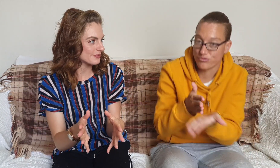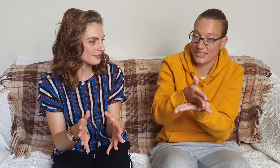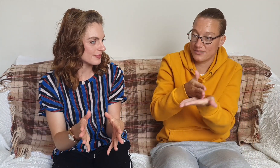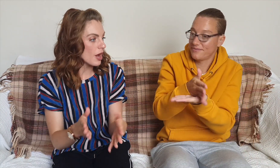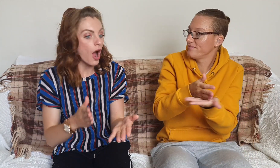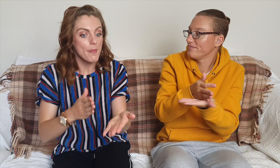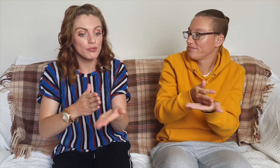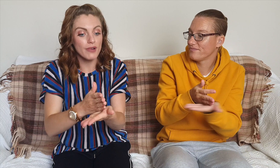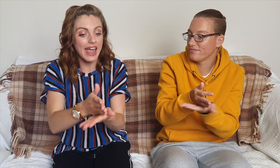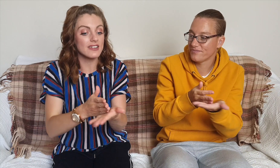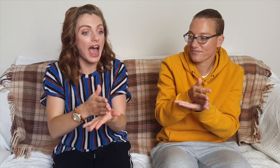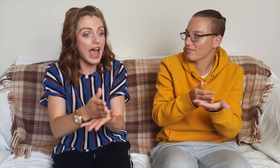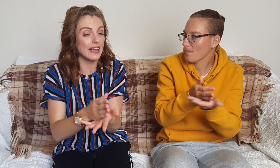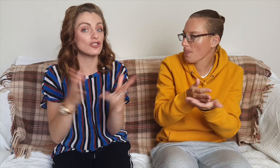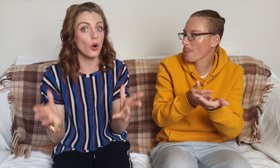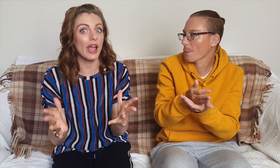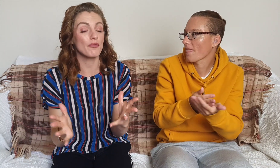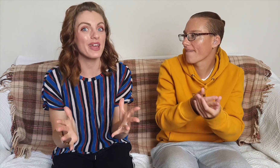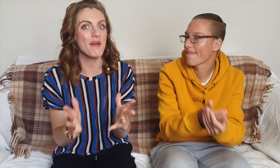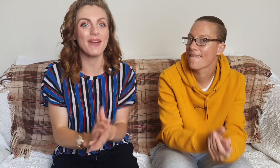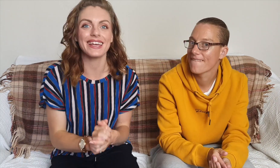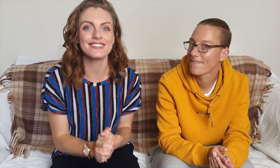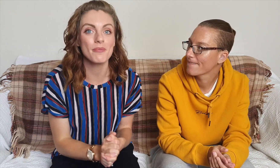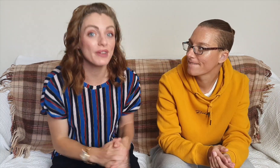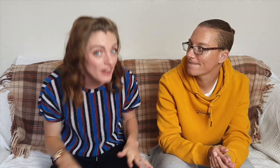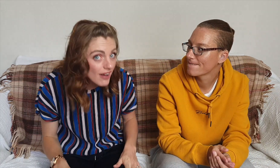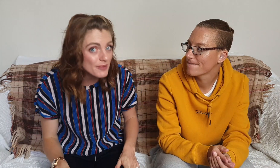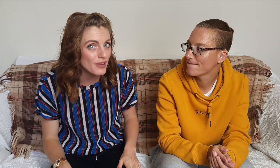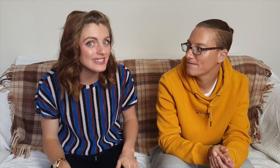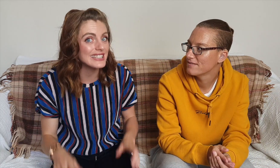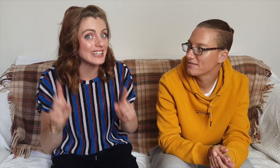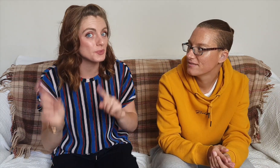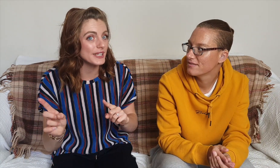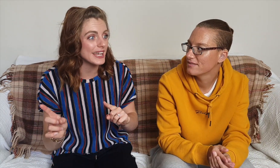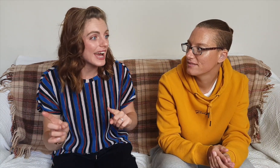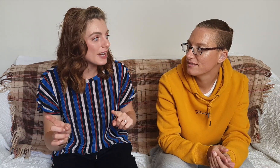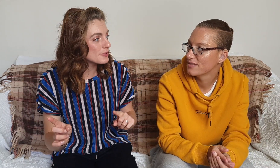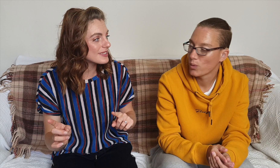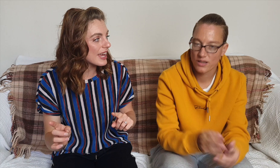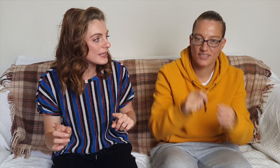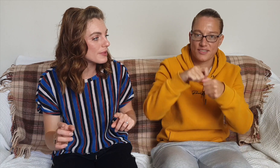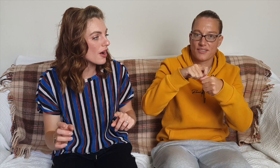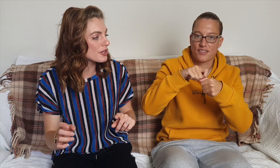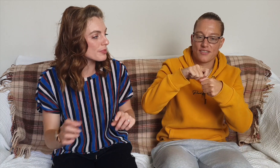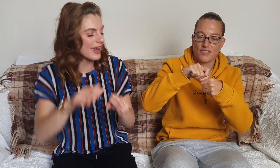Bread. Bread. So if we are baking some banana bread next week, How do we sign banana bread? It will